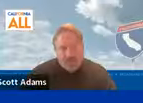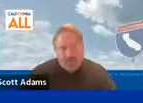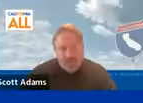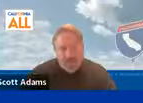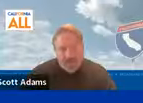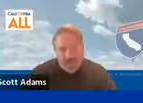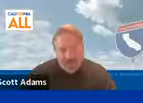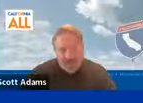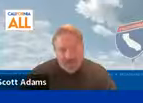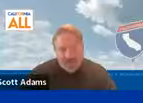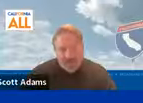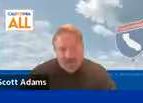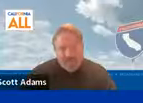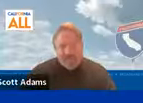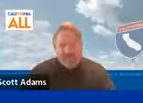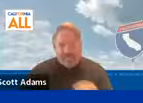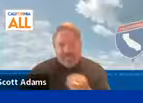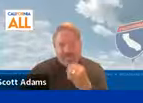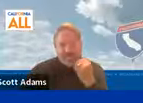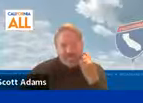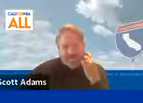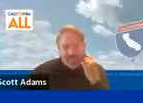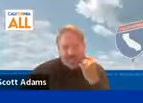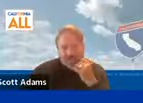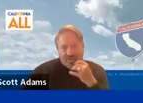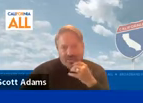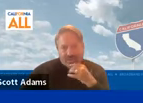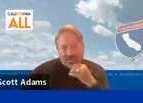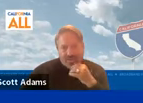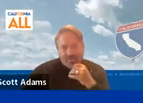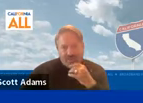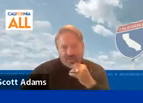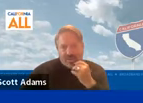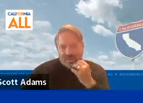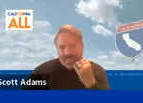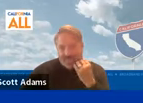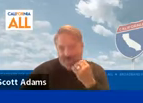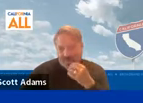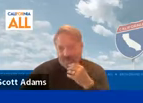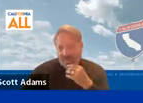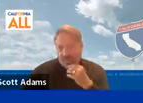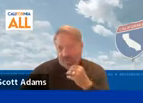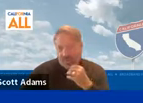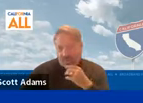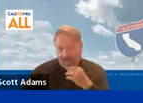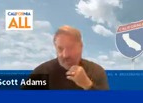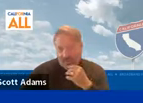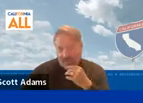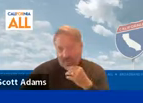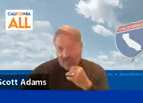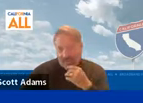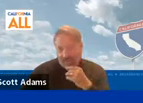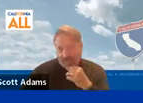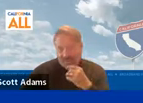Laura, real quick. I know that typically we have been moving along. I think Miriam got one last hand